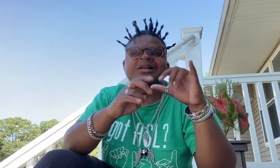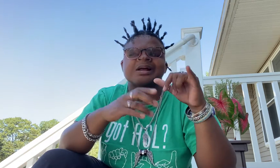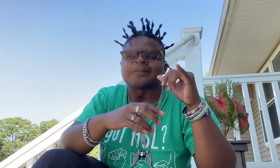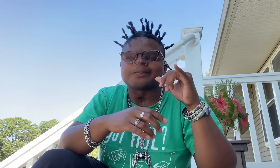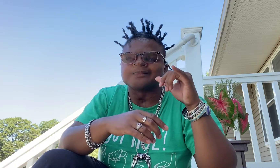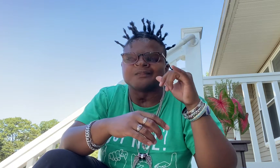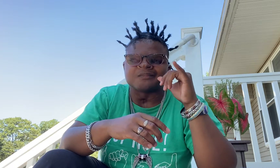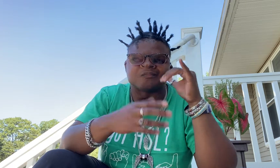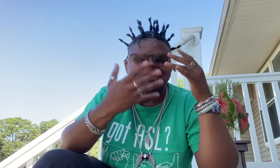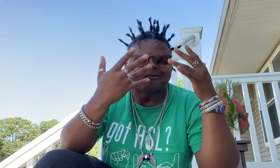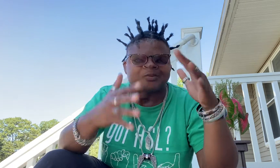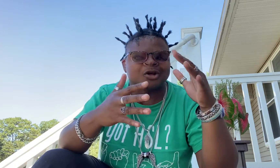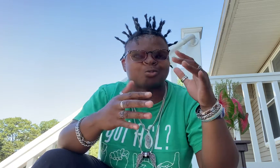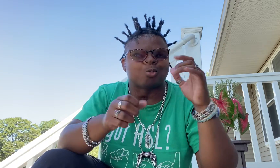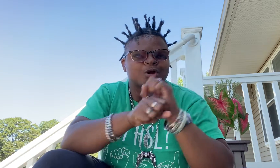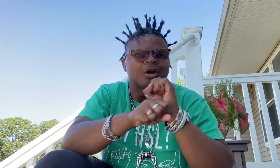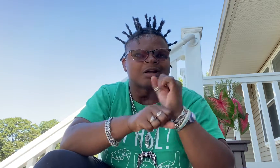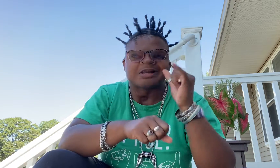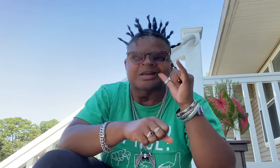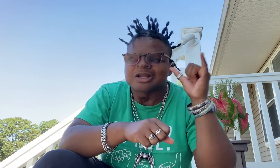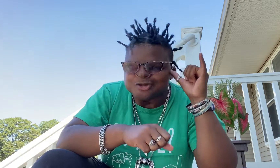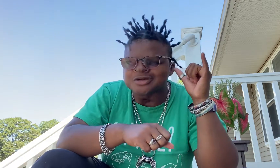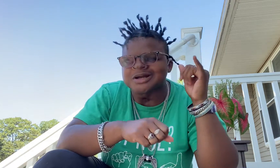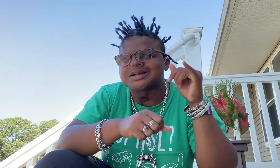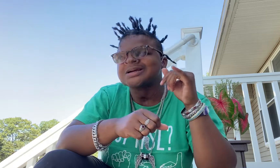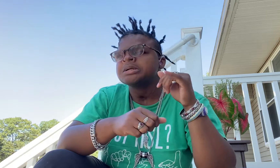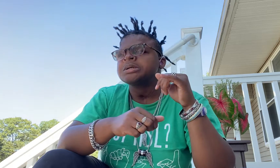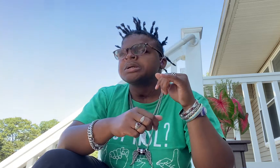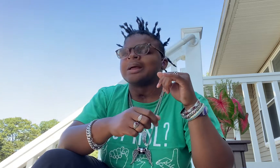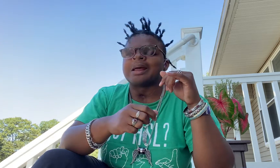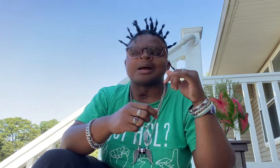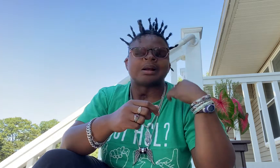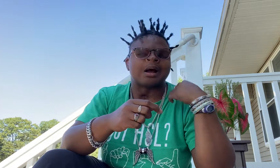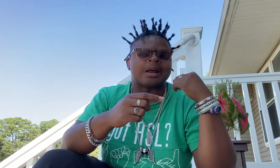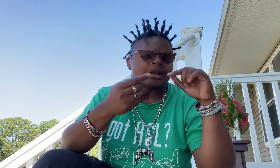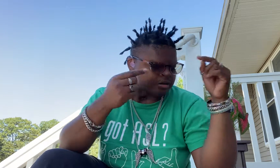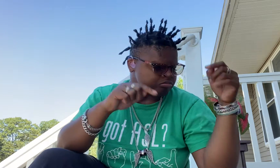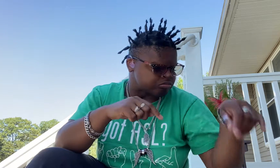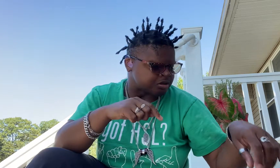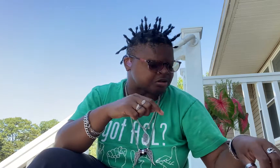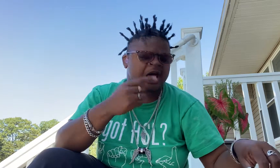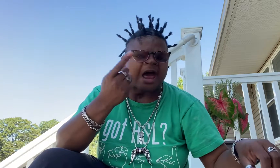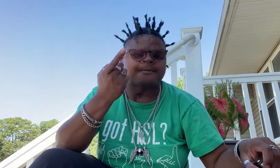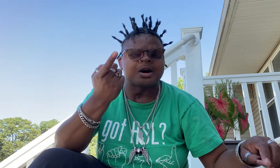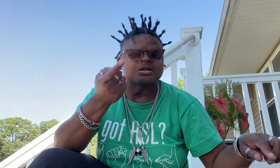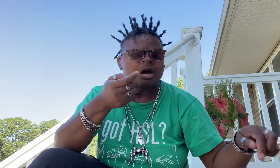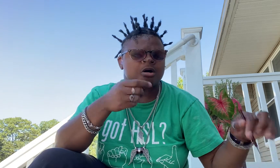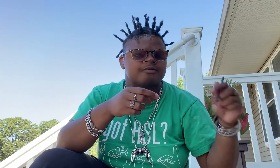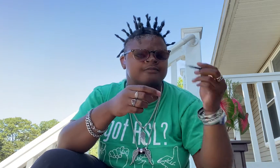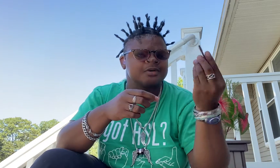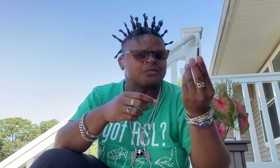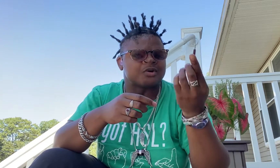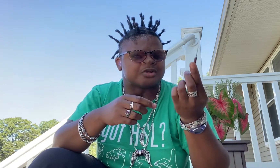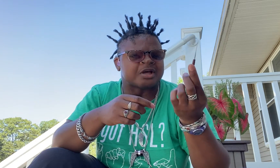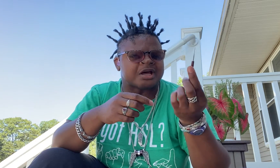them. Just finished working on it yesterday, and I actually stabbed myself with this,